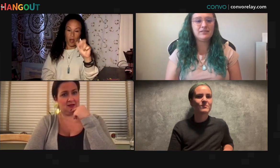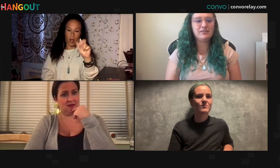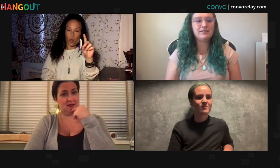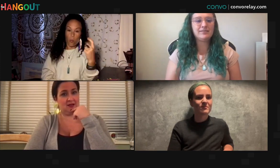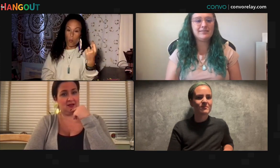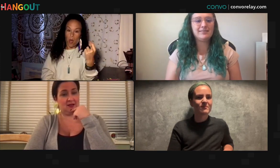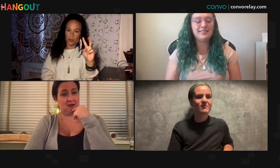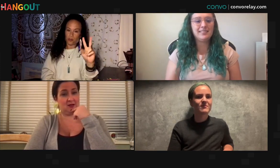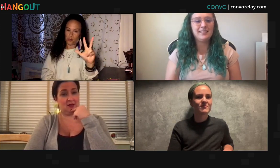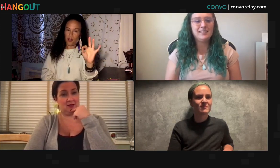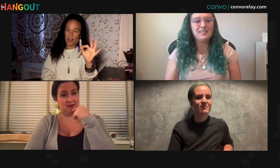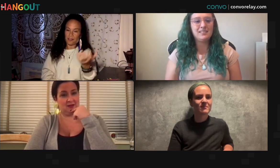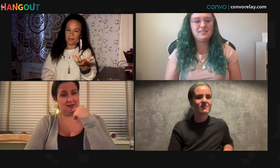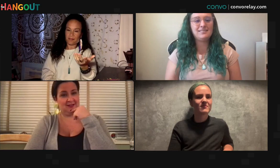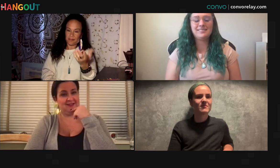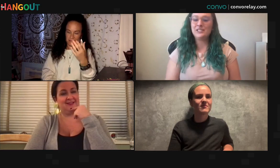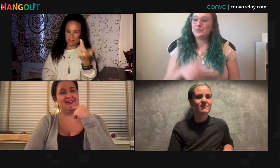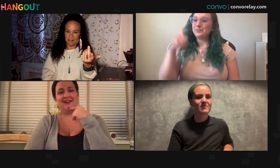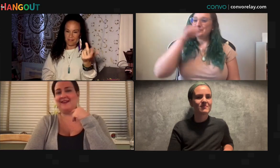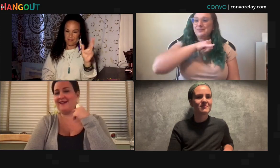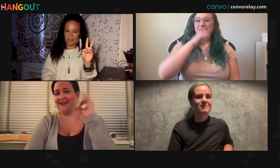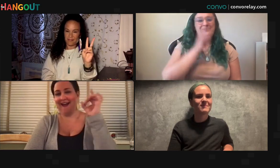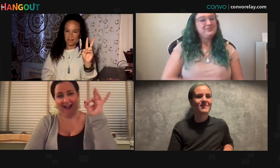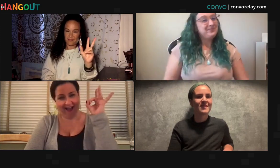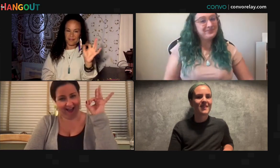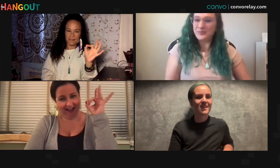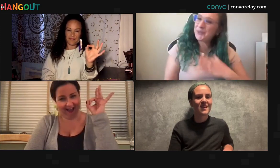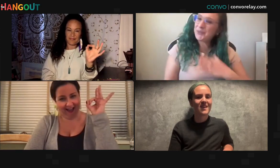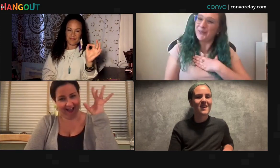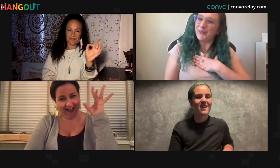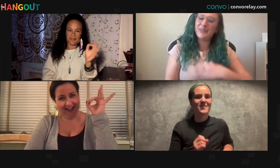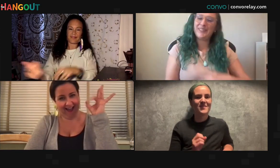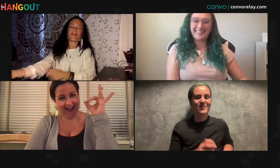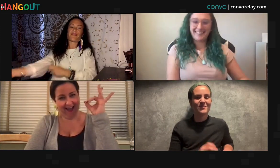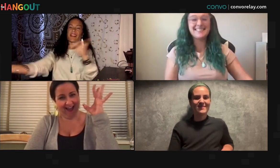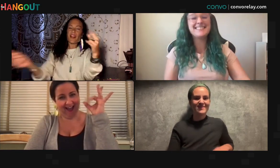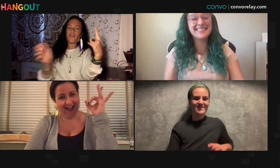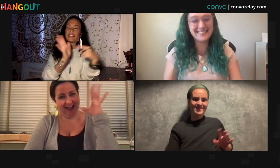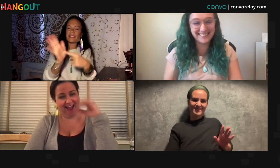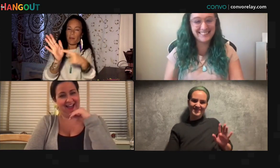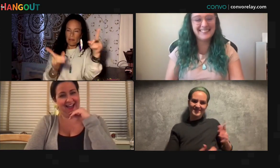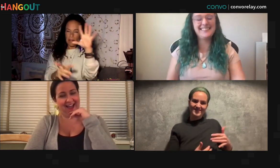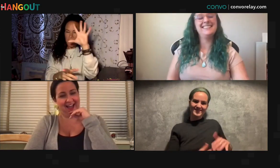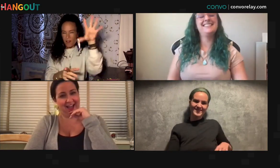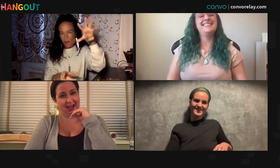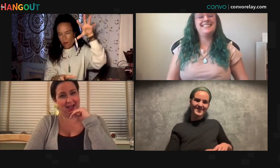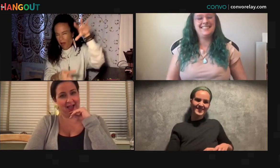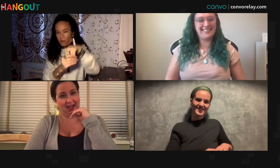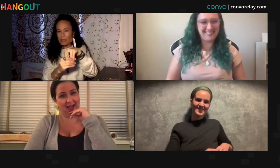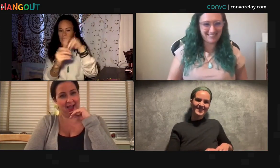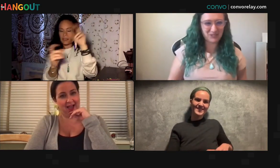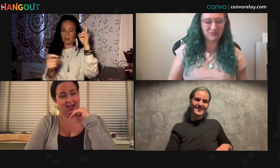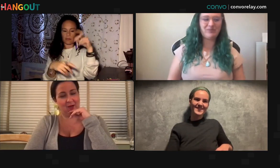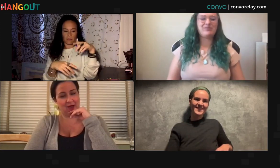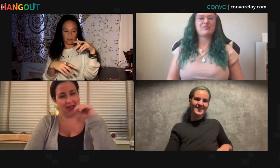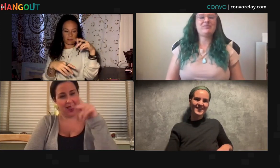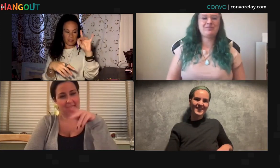punchline is my area code is 239. You're kidding me. So that's an example